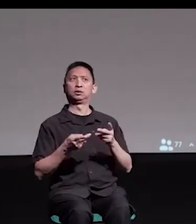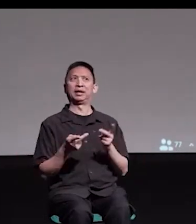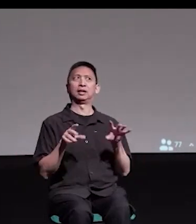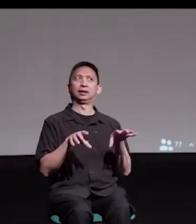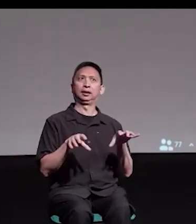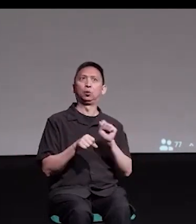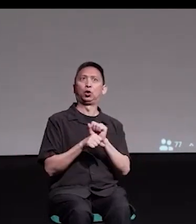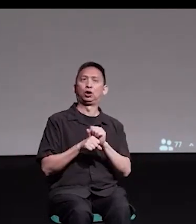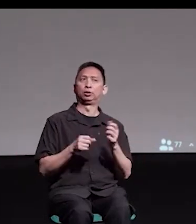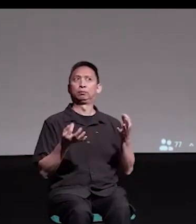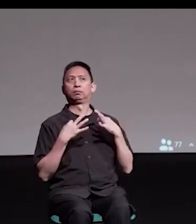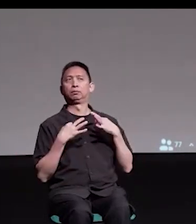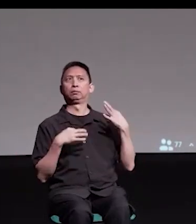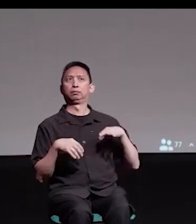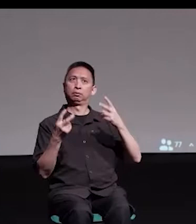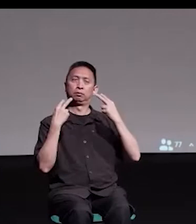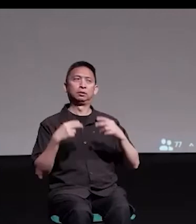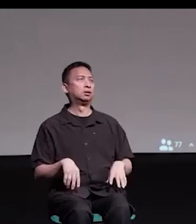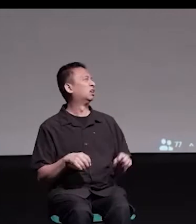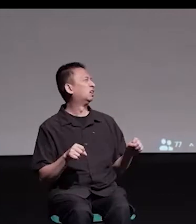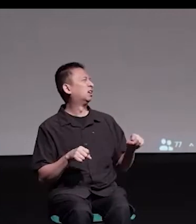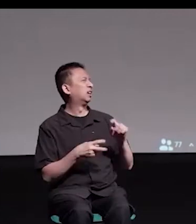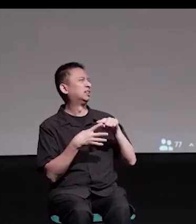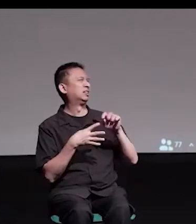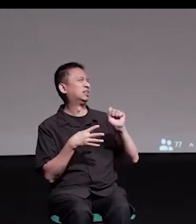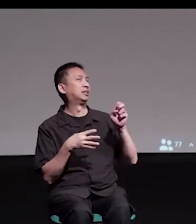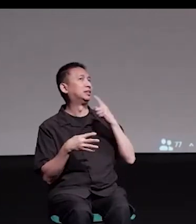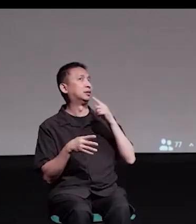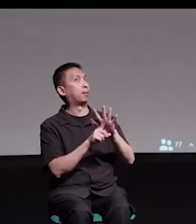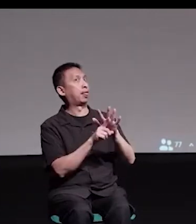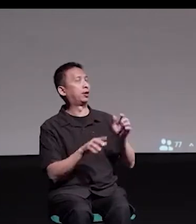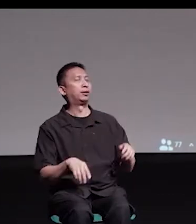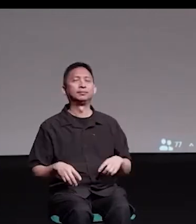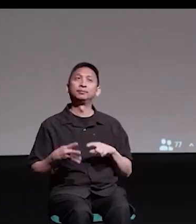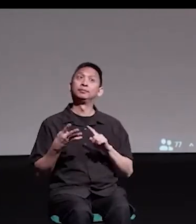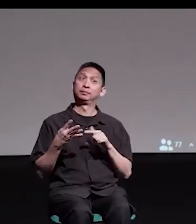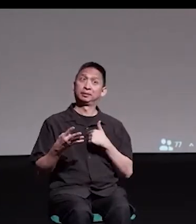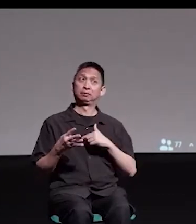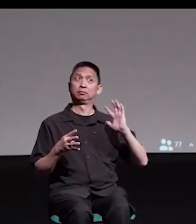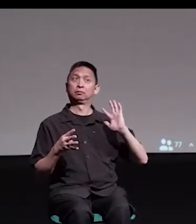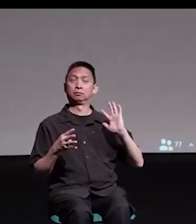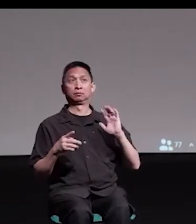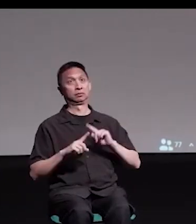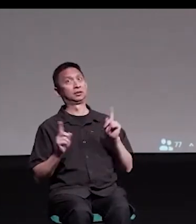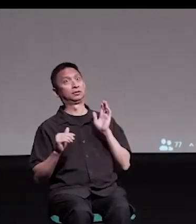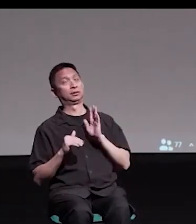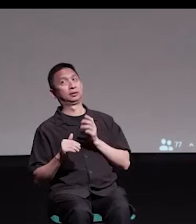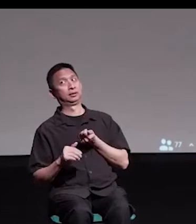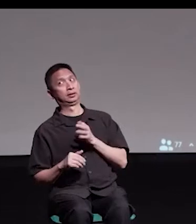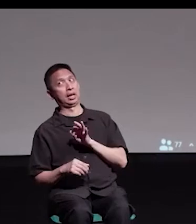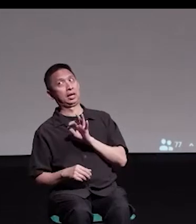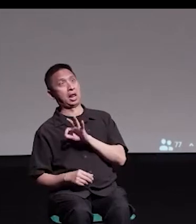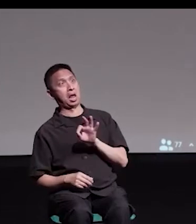Growing so much in popularity, which in my career I saw, you know, there's a sharp difference from now and, you know, the year